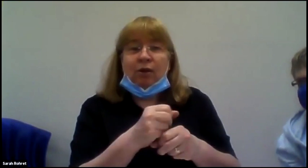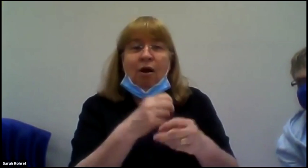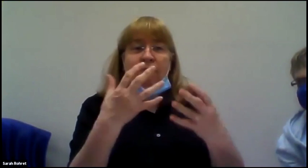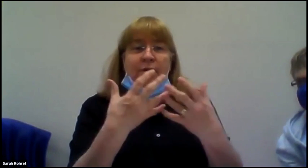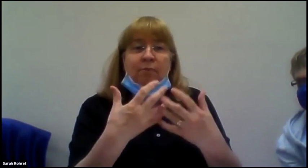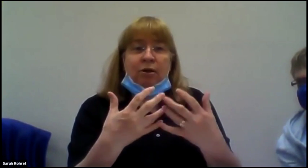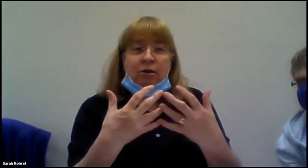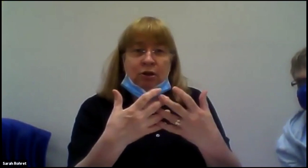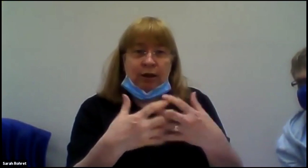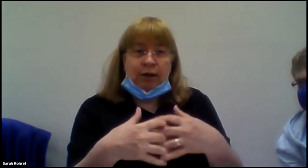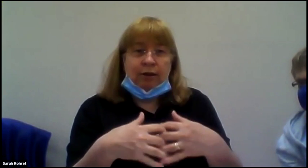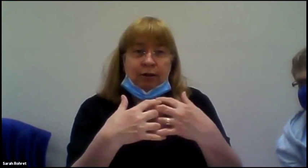Coffee machine.